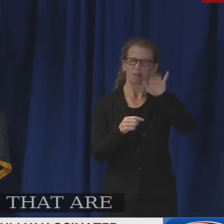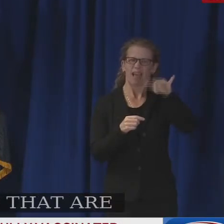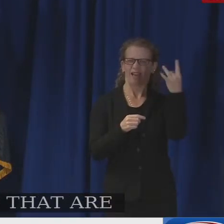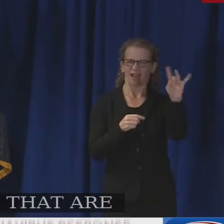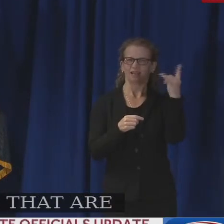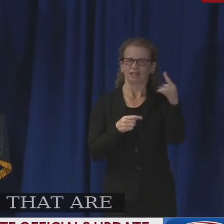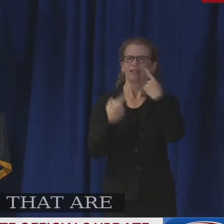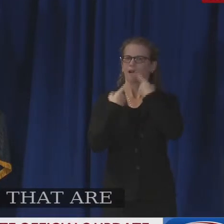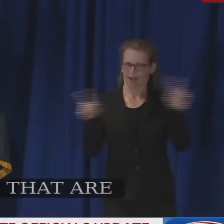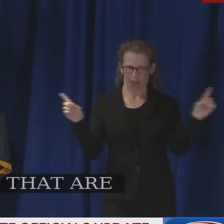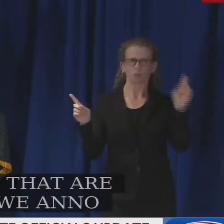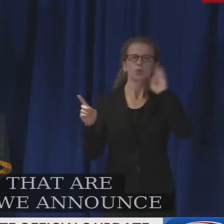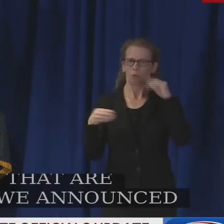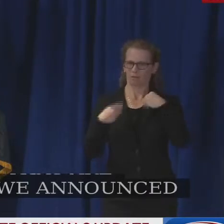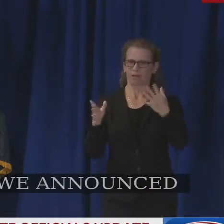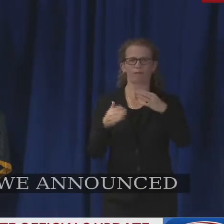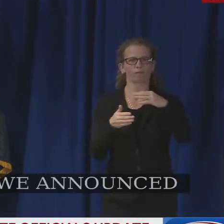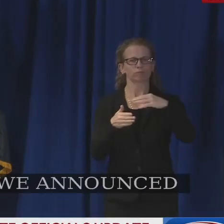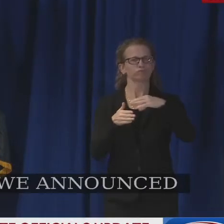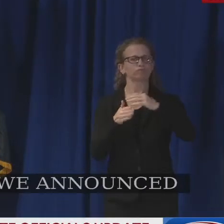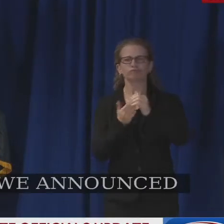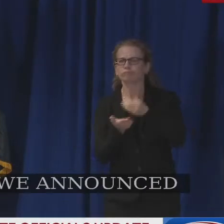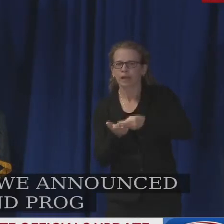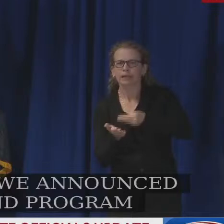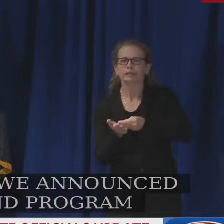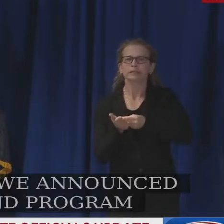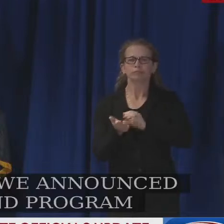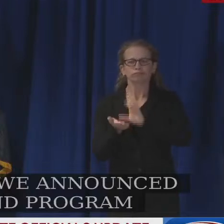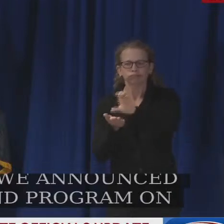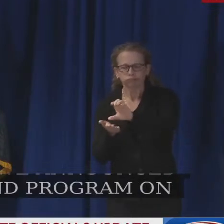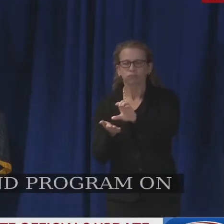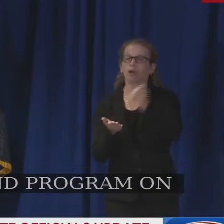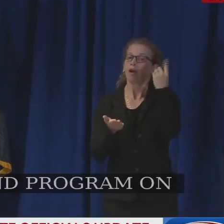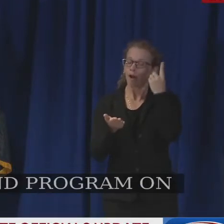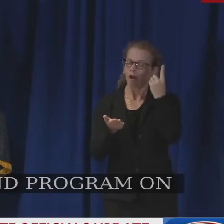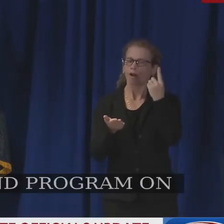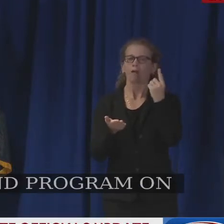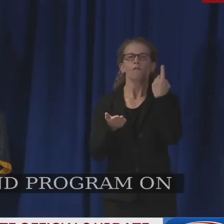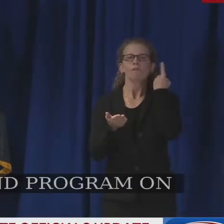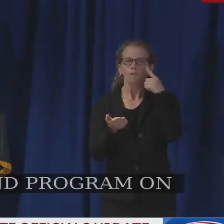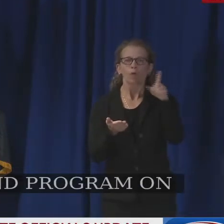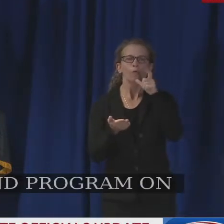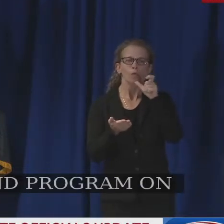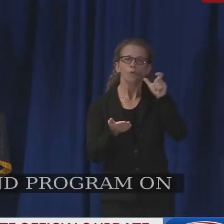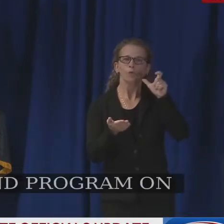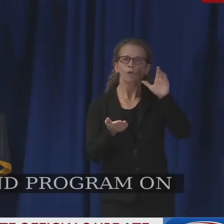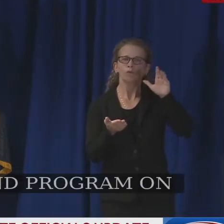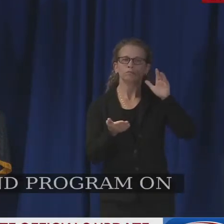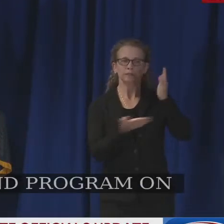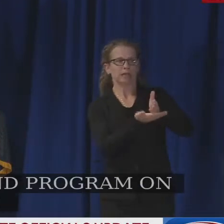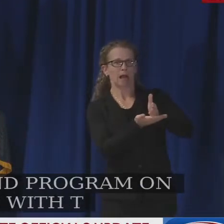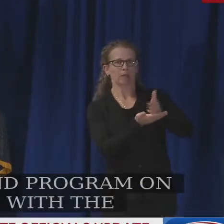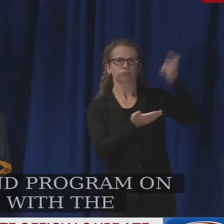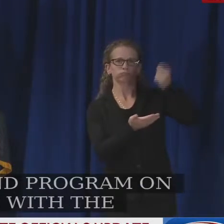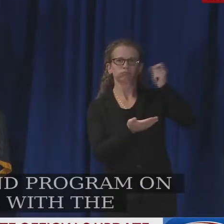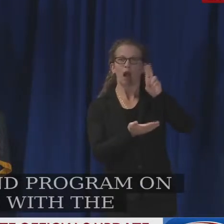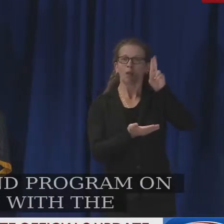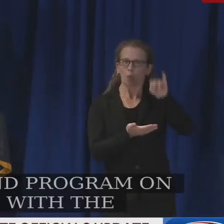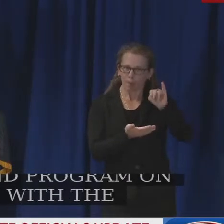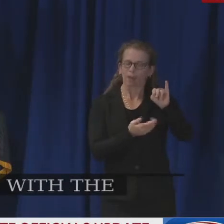18th, actually, we announced it. And we created that to coincide with the state's decision to end the federal pandemic unemployment